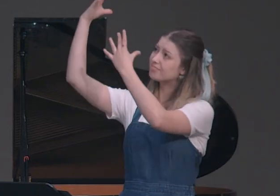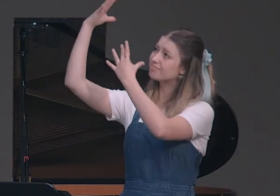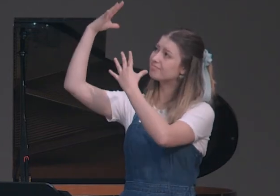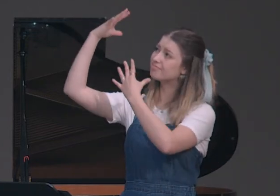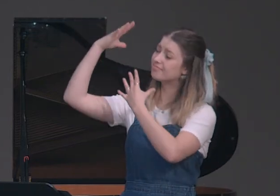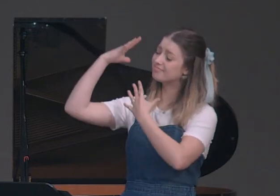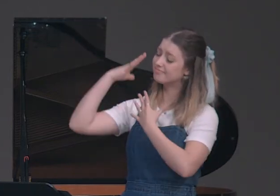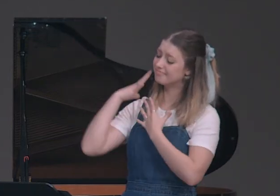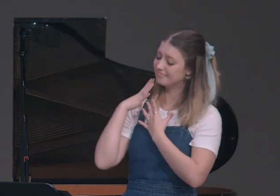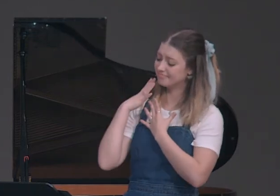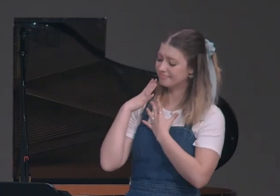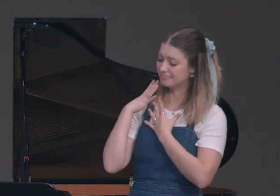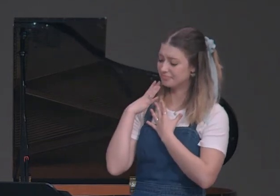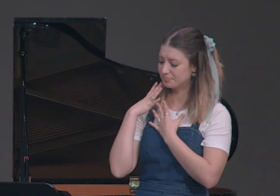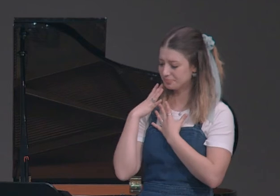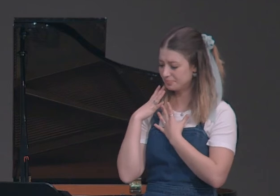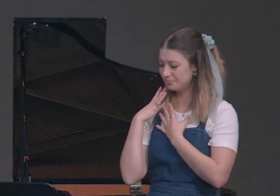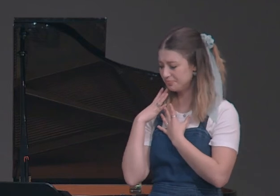attitudes in the